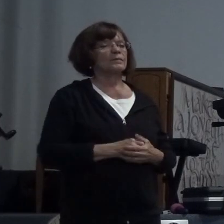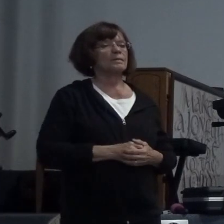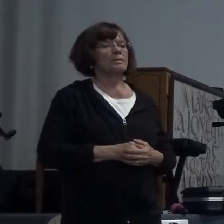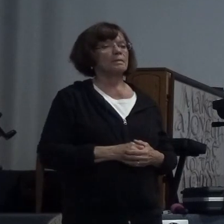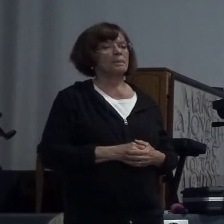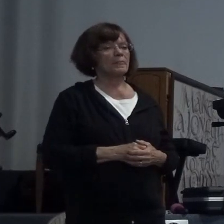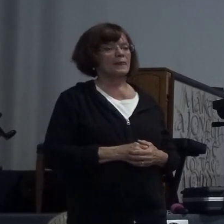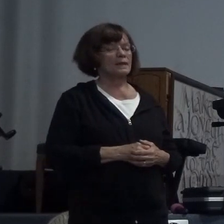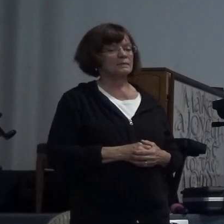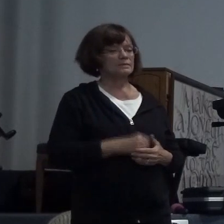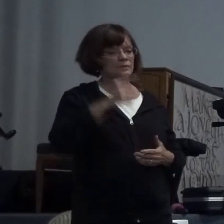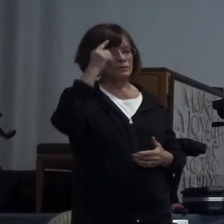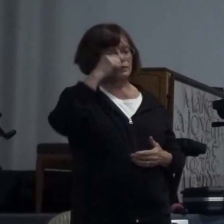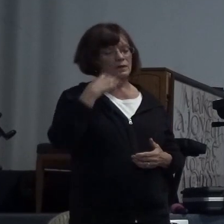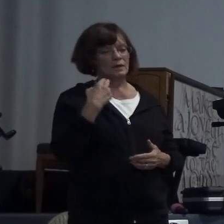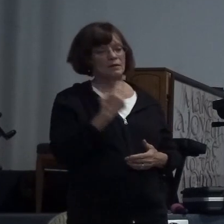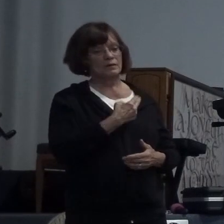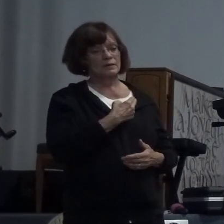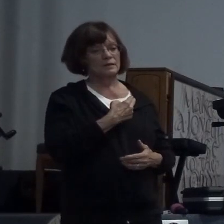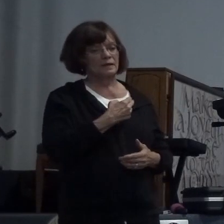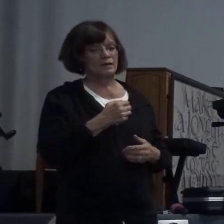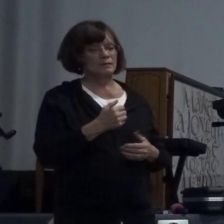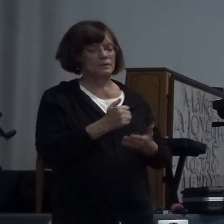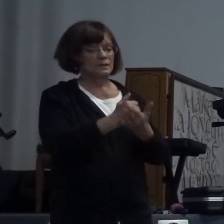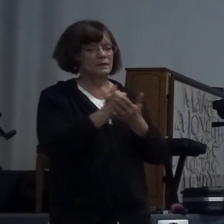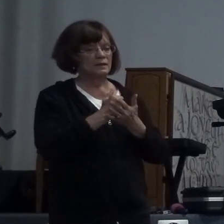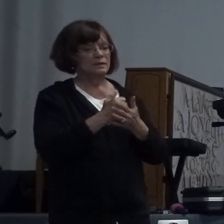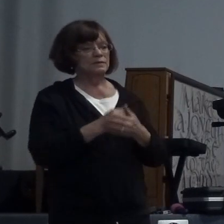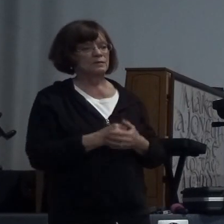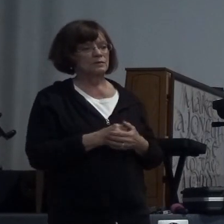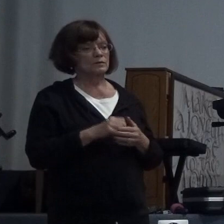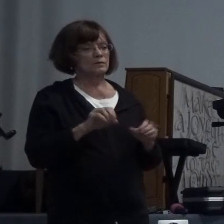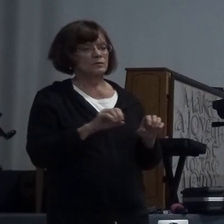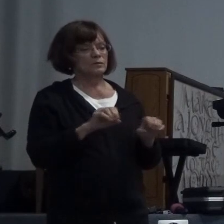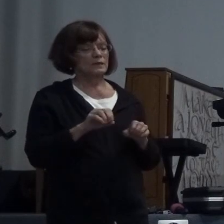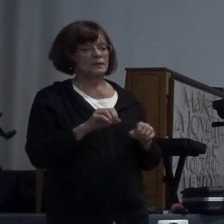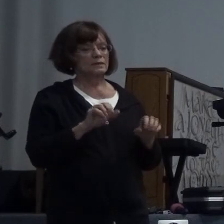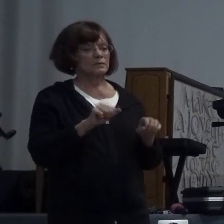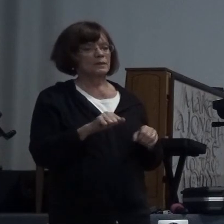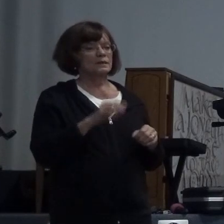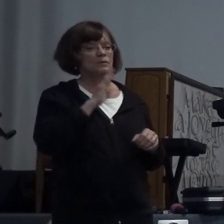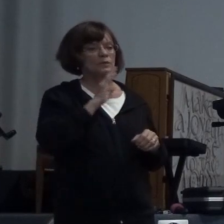for us, for our benefit, so that we can be with you in glory.